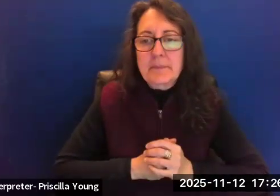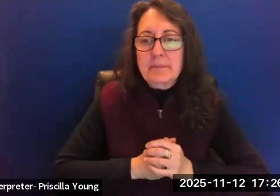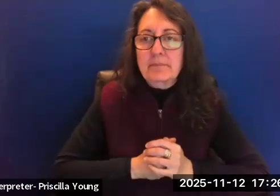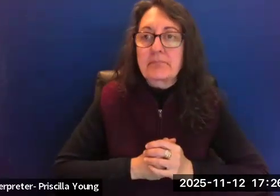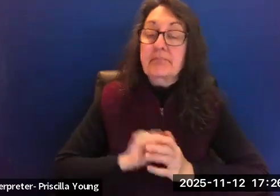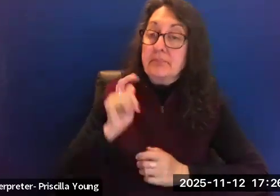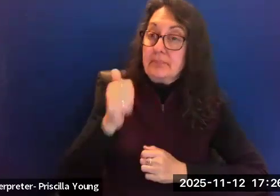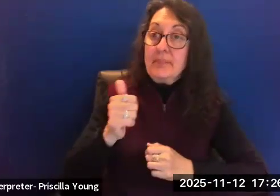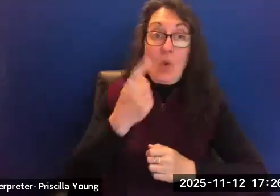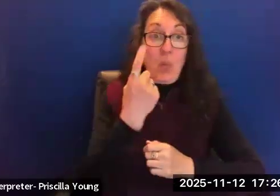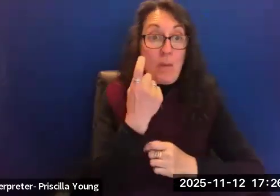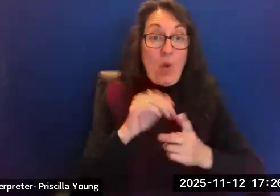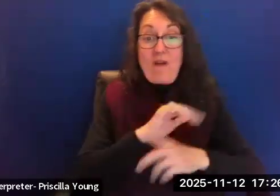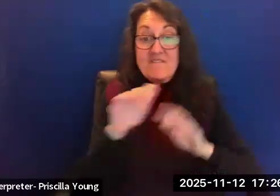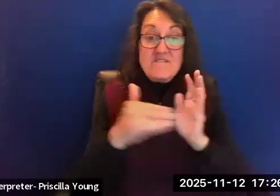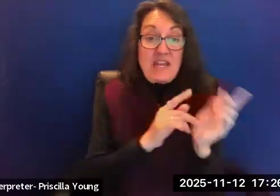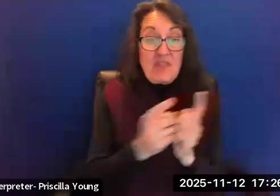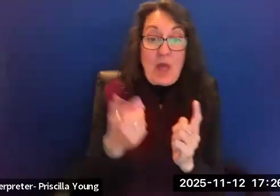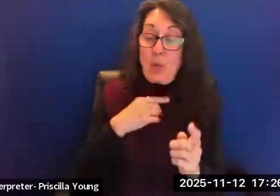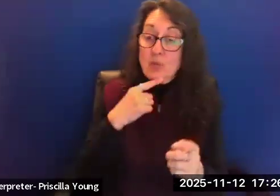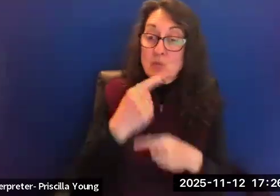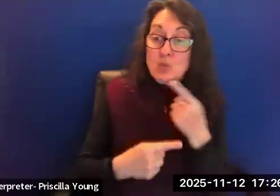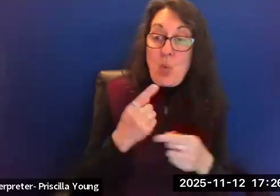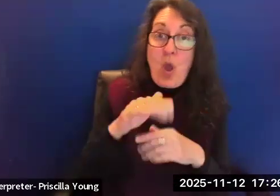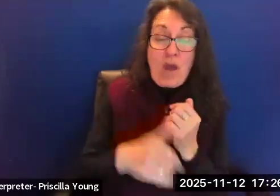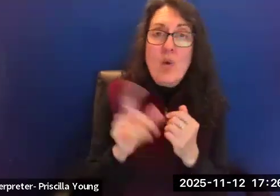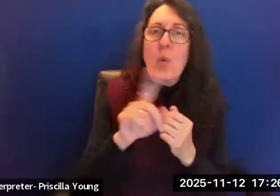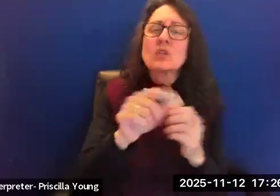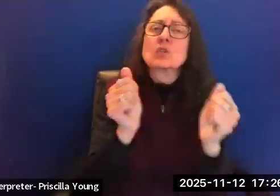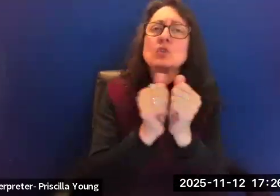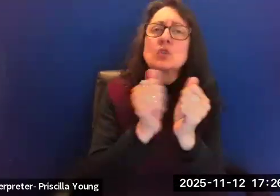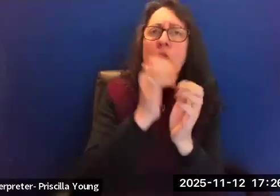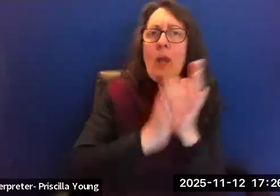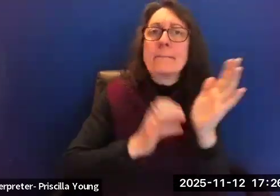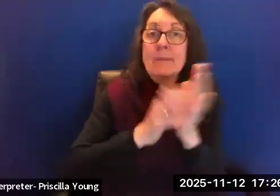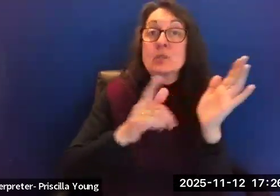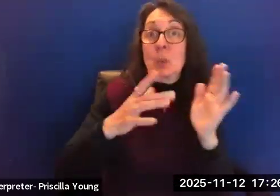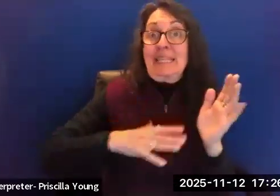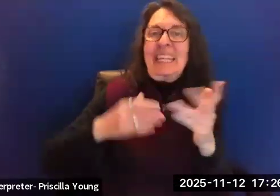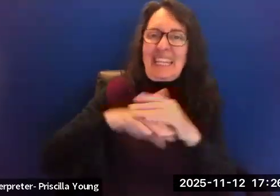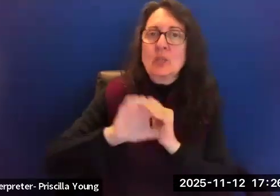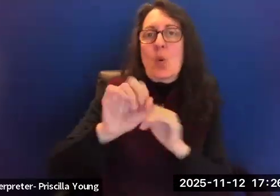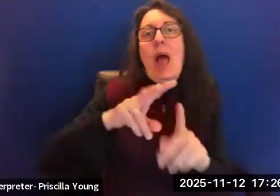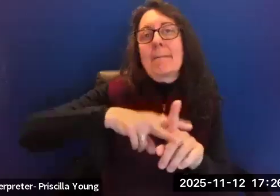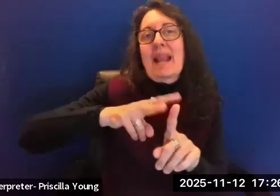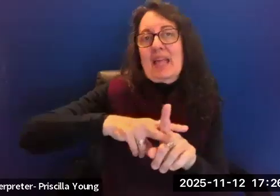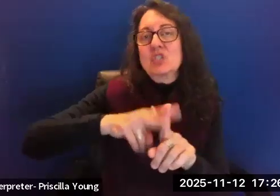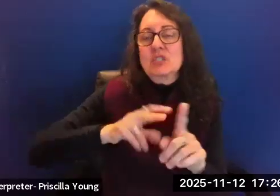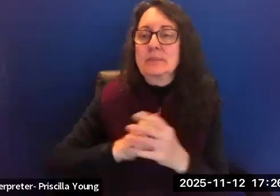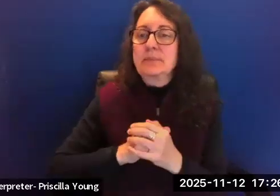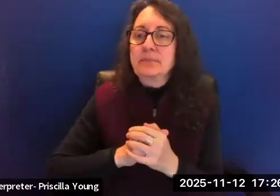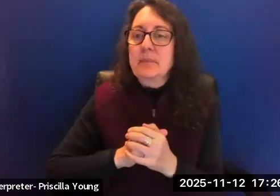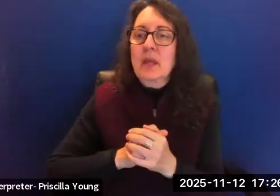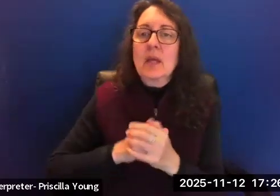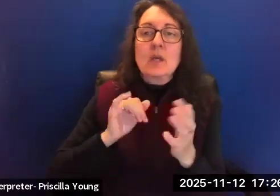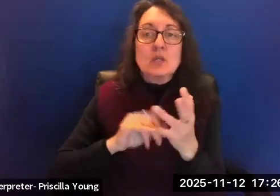final thing that I wanted to go through were the documents that are needed in your application. So leading up